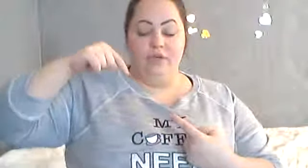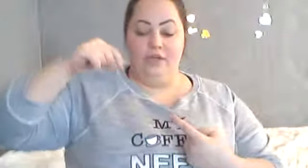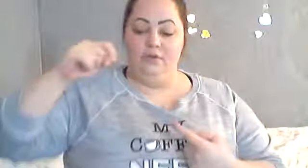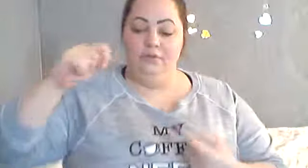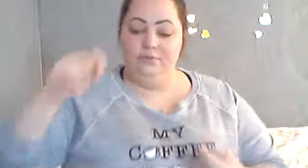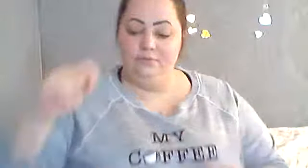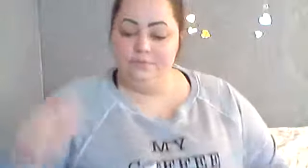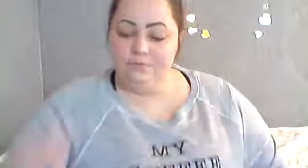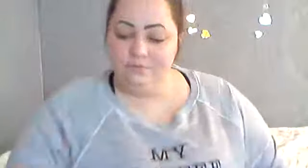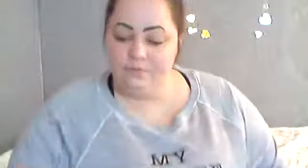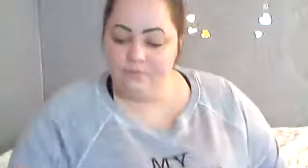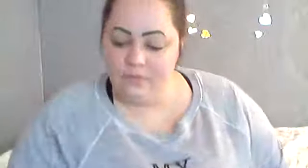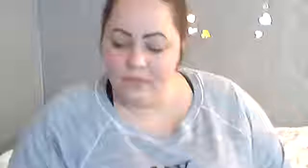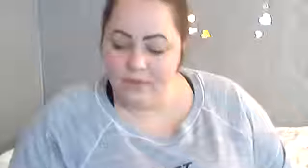Tornado.